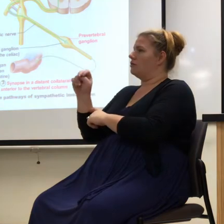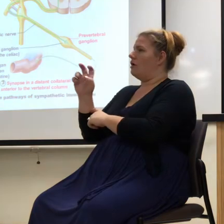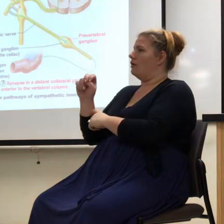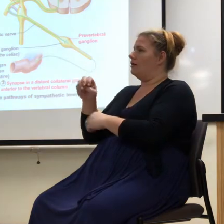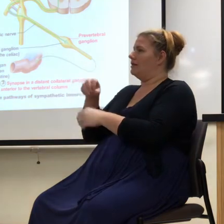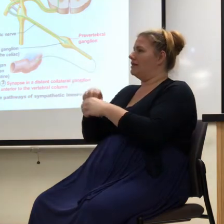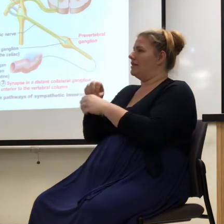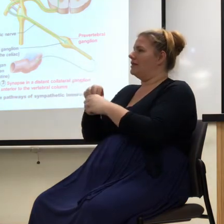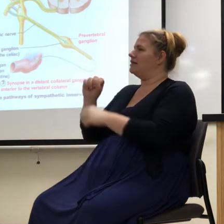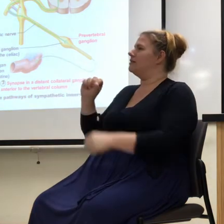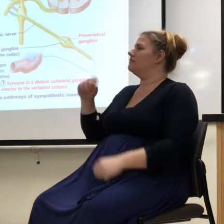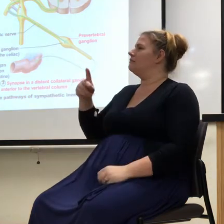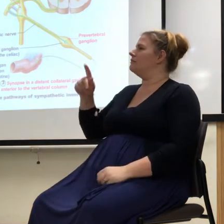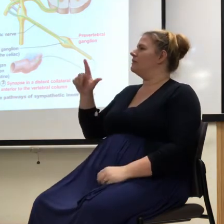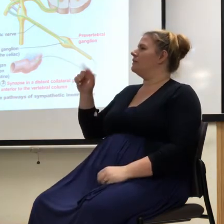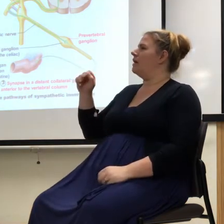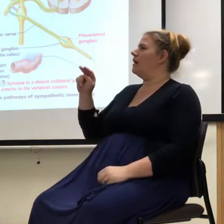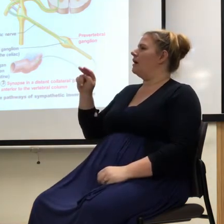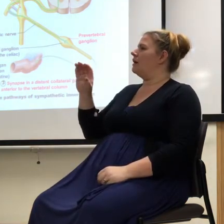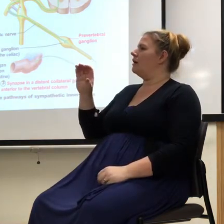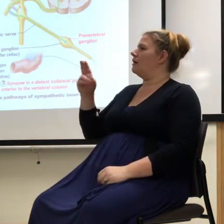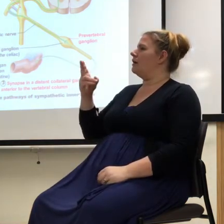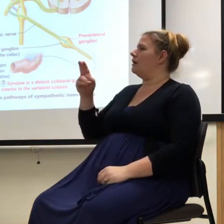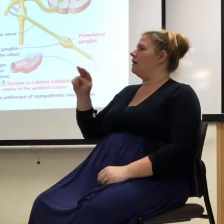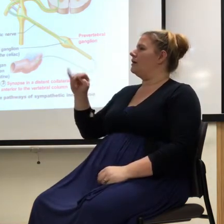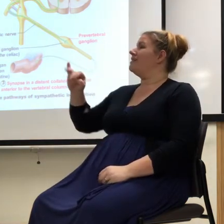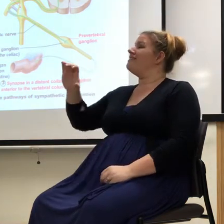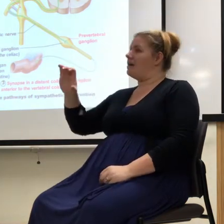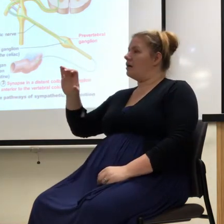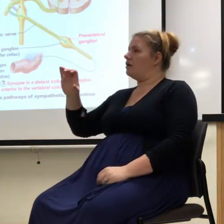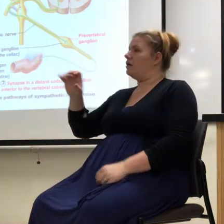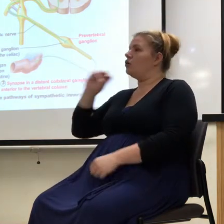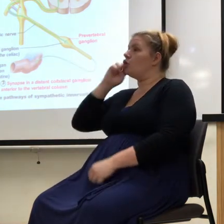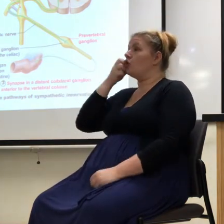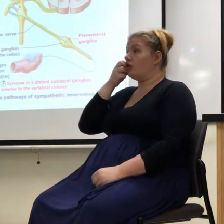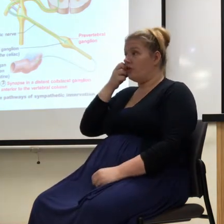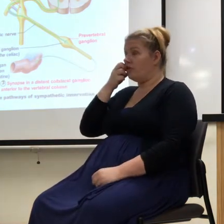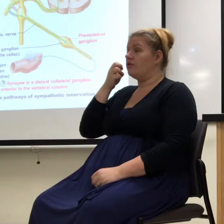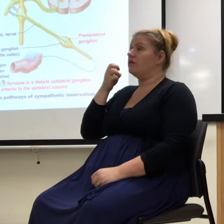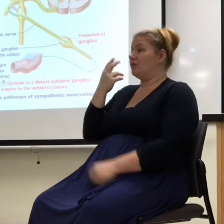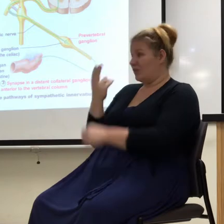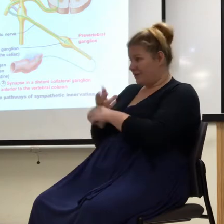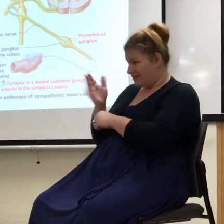nerve. So you use the splanchnic nerve.